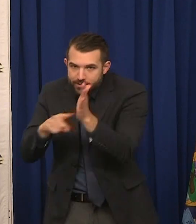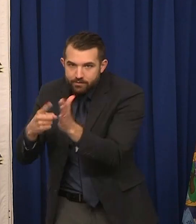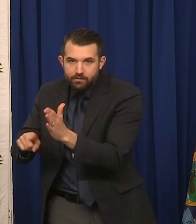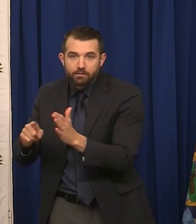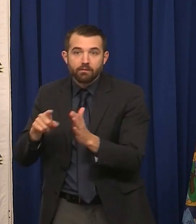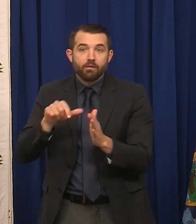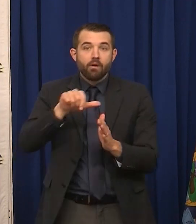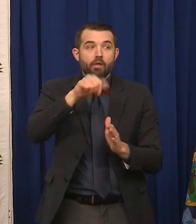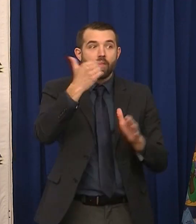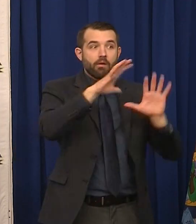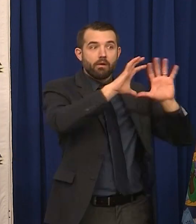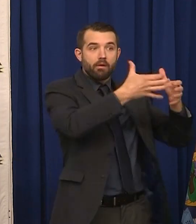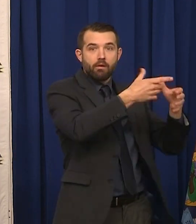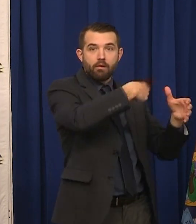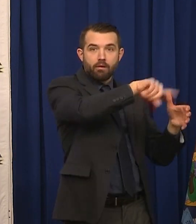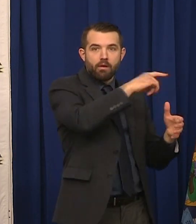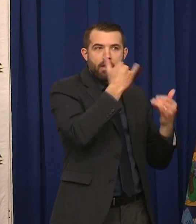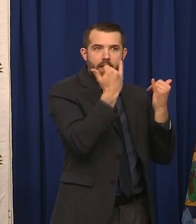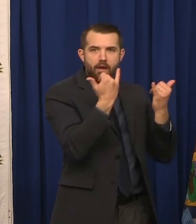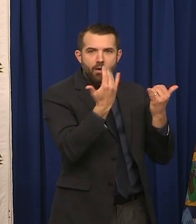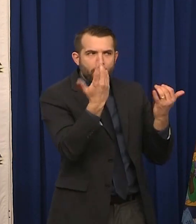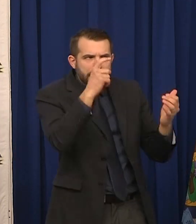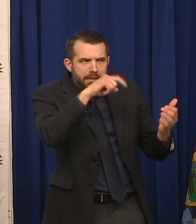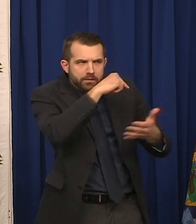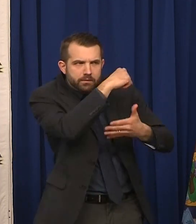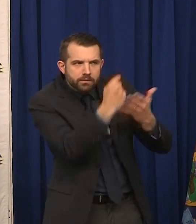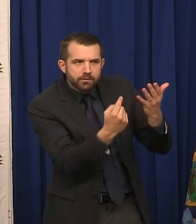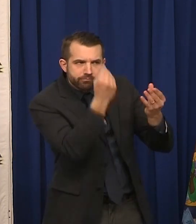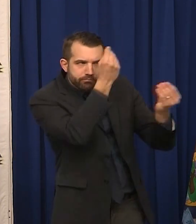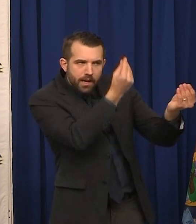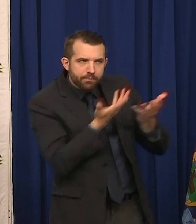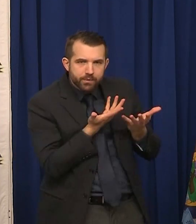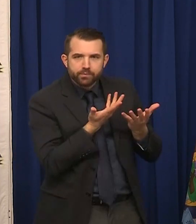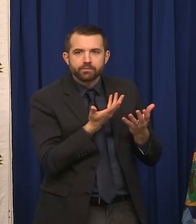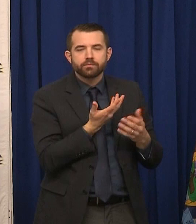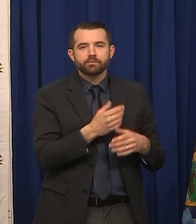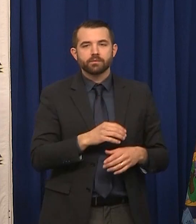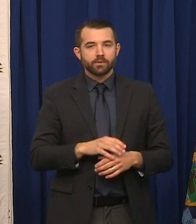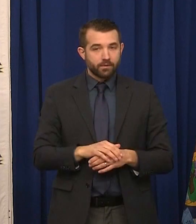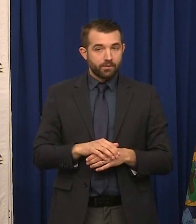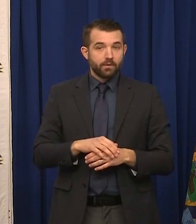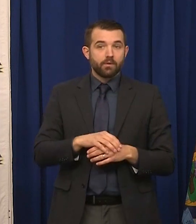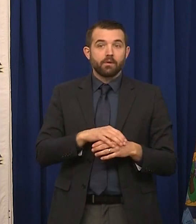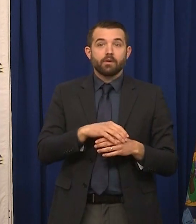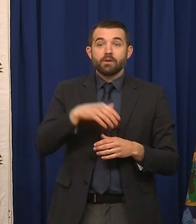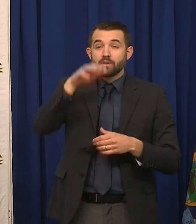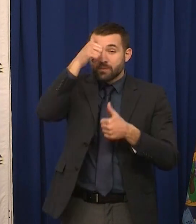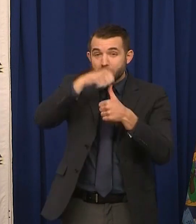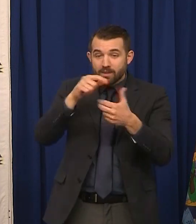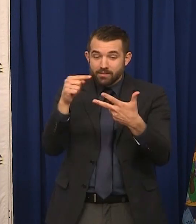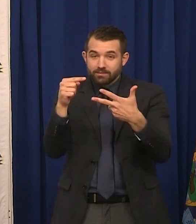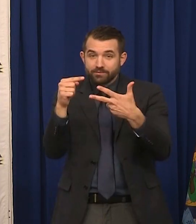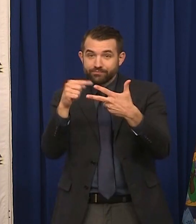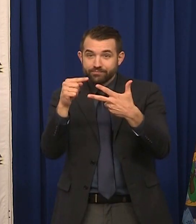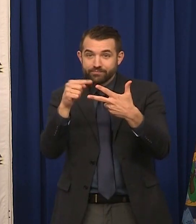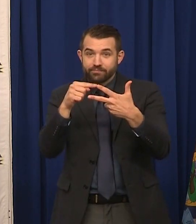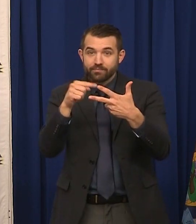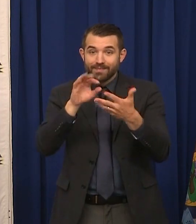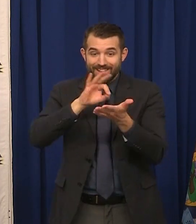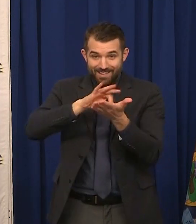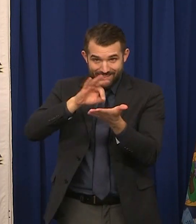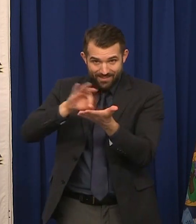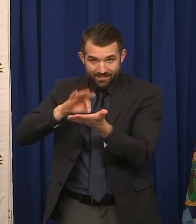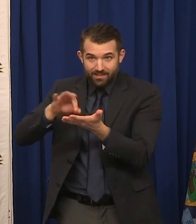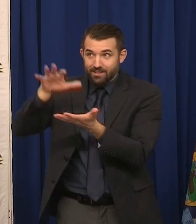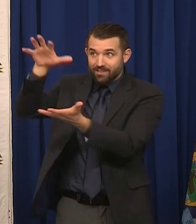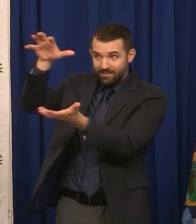the shipment that we received a few days ago. Once the inventory process has been taken, and that everything has